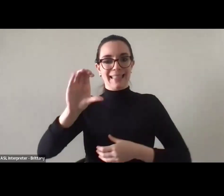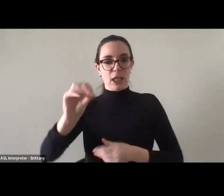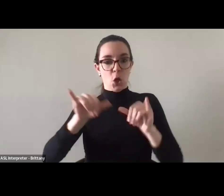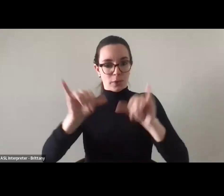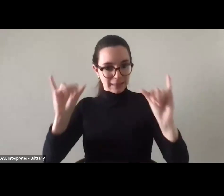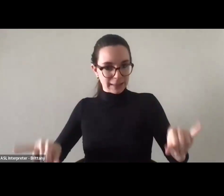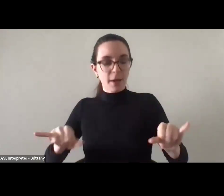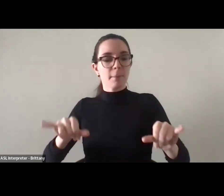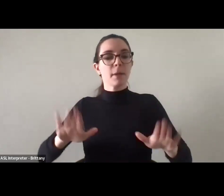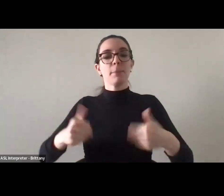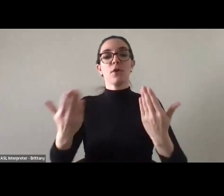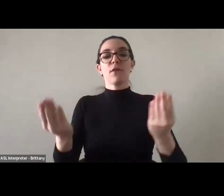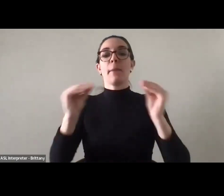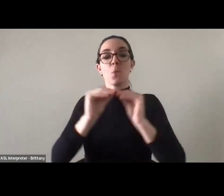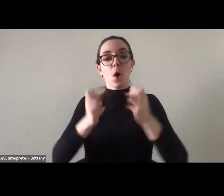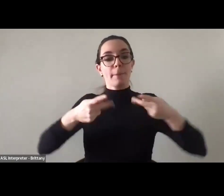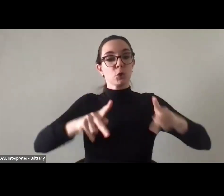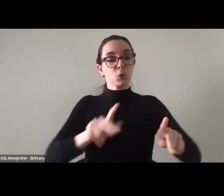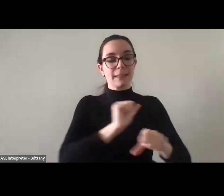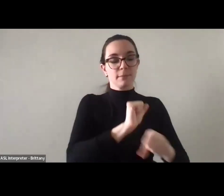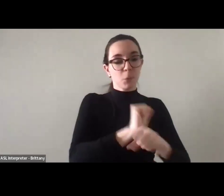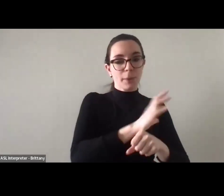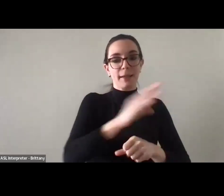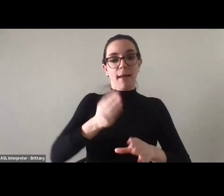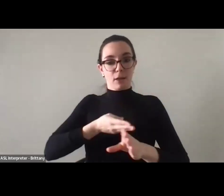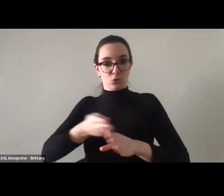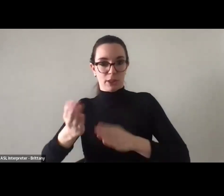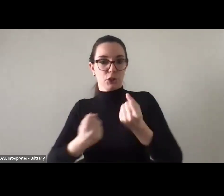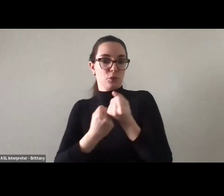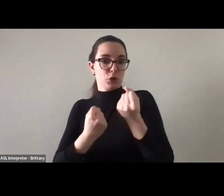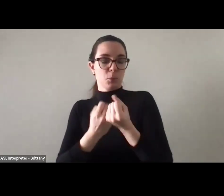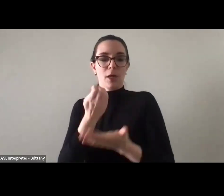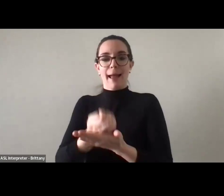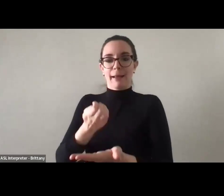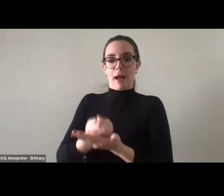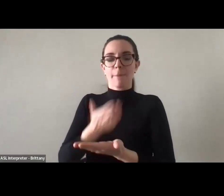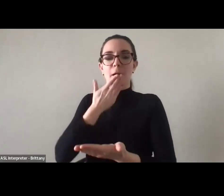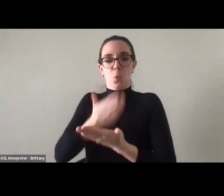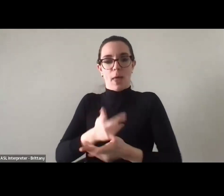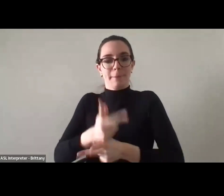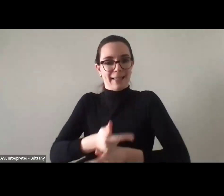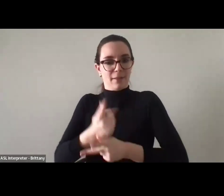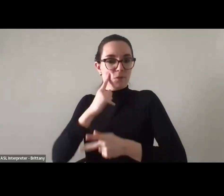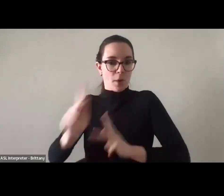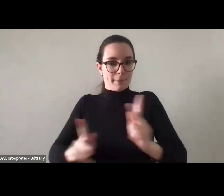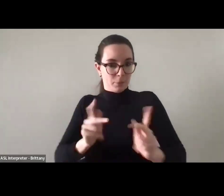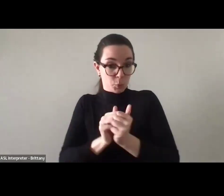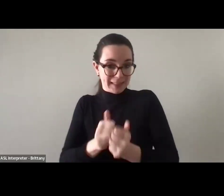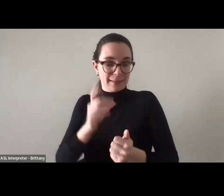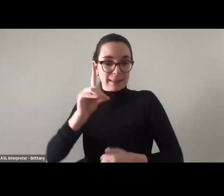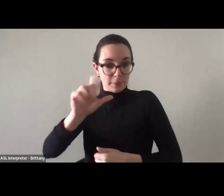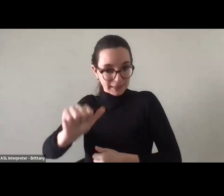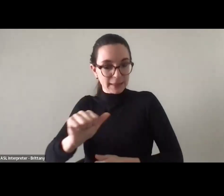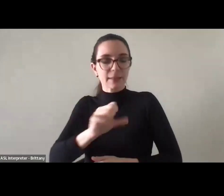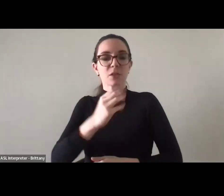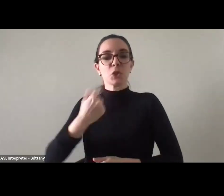create greater opportunities in employment and careers to support economic well-being for diverse people with disabilities. So as I said, we've